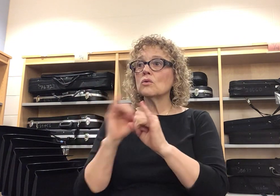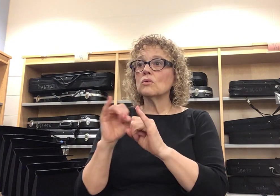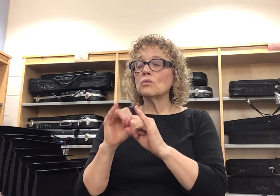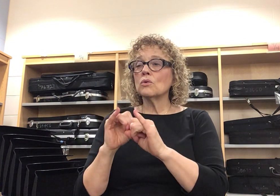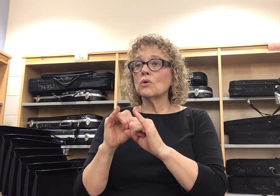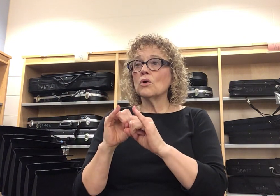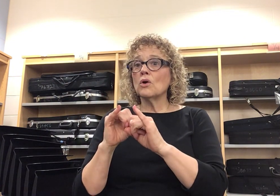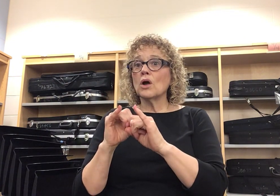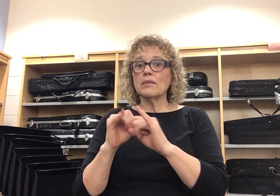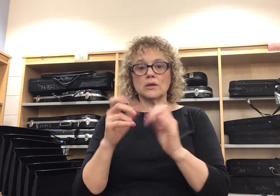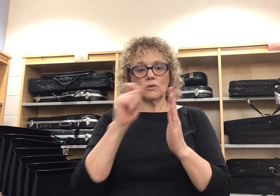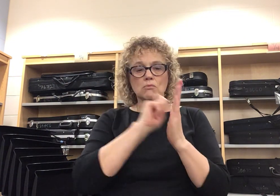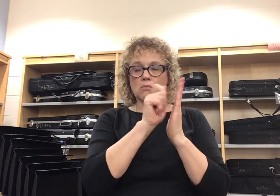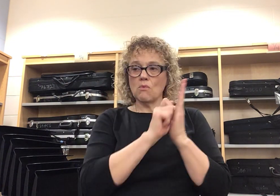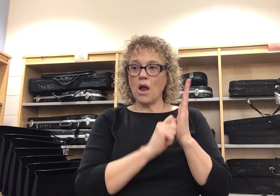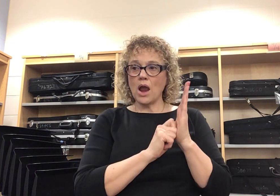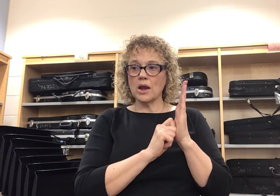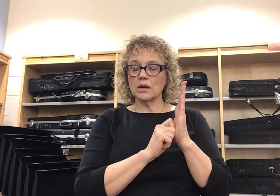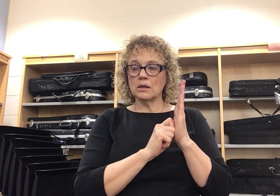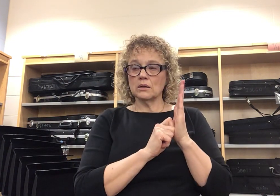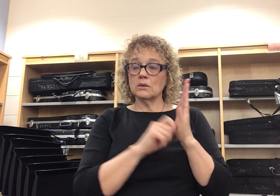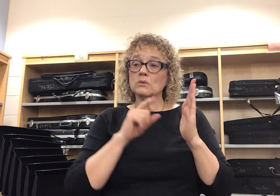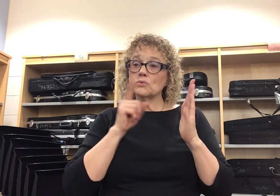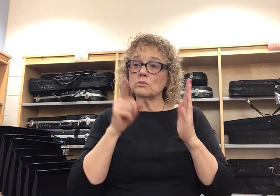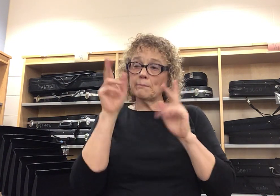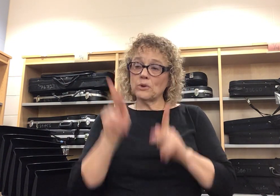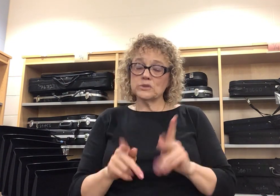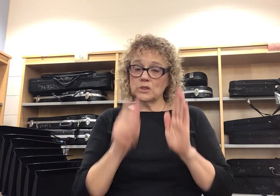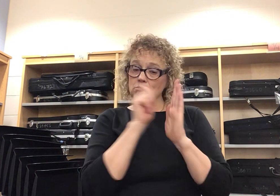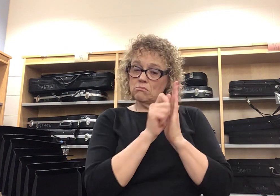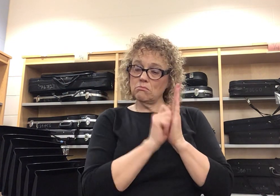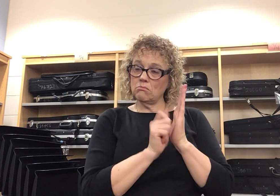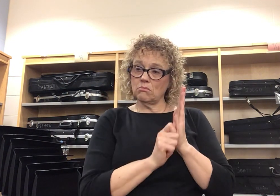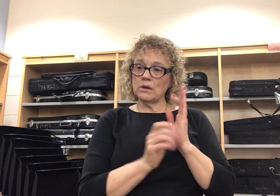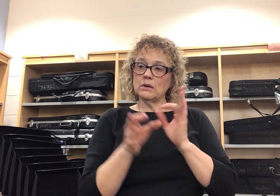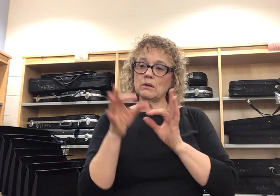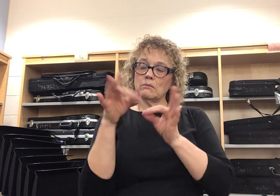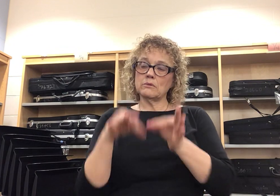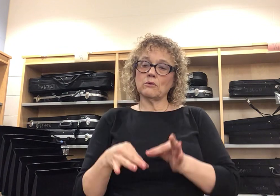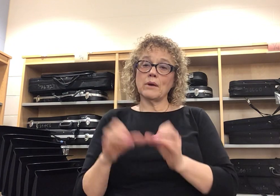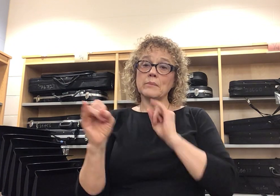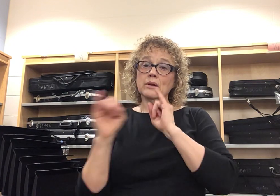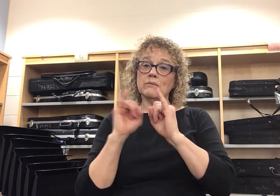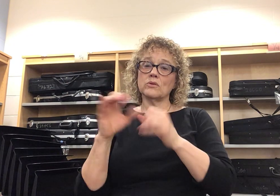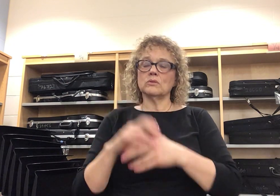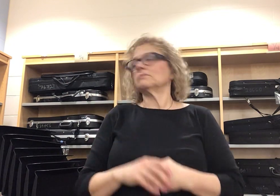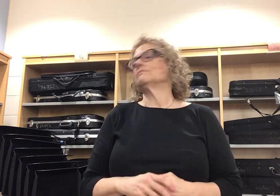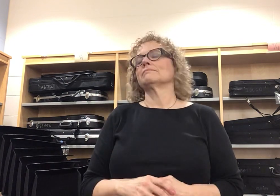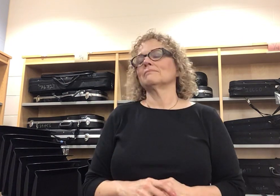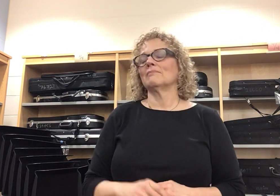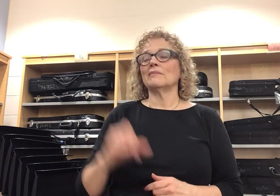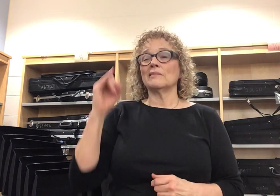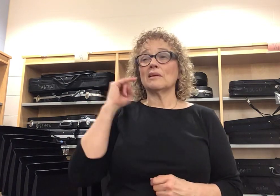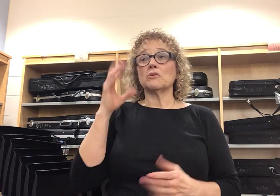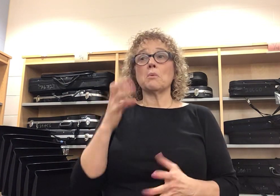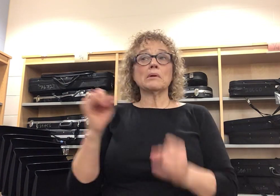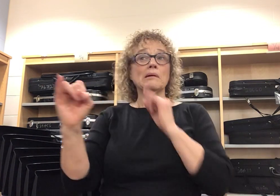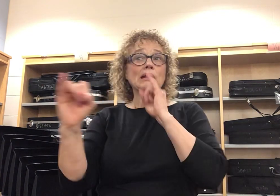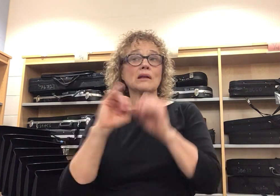of a character sketch, but it's real. Okay? Now, if you want to interview someone, there are a couple of requirements